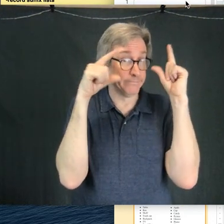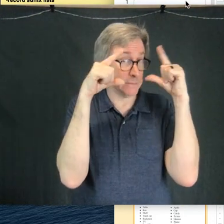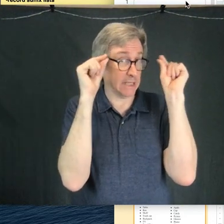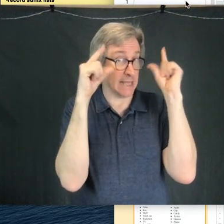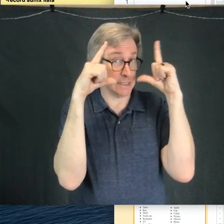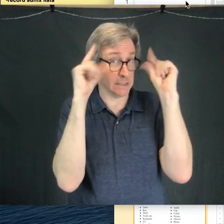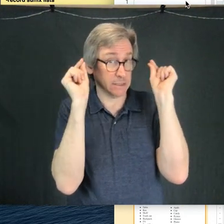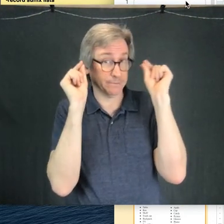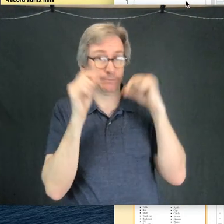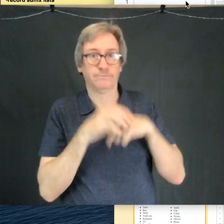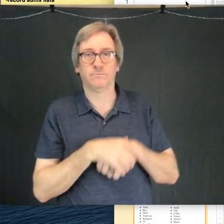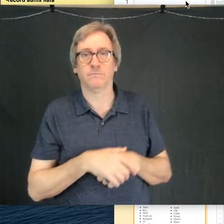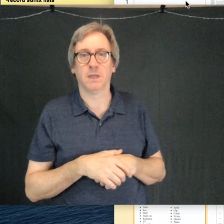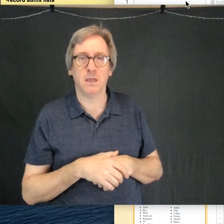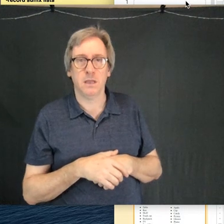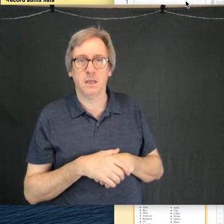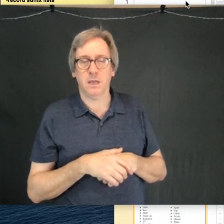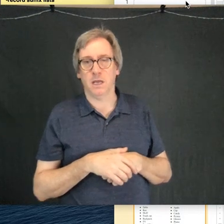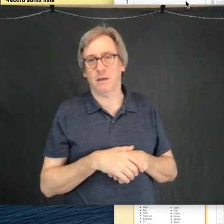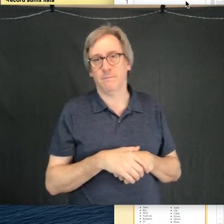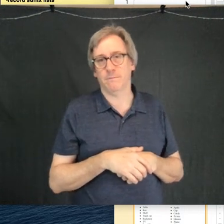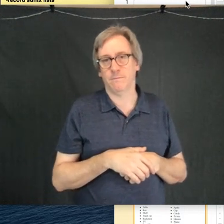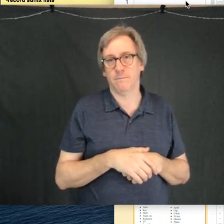Glasses. Glasses.